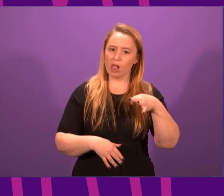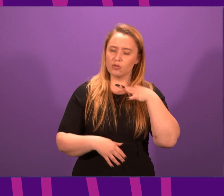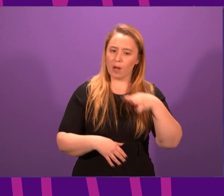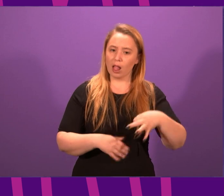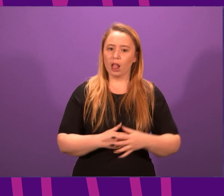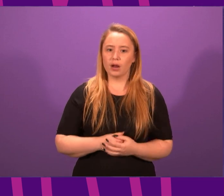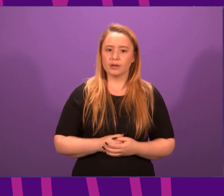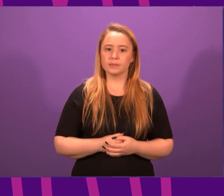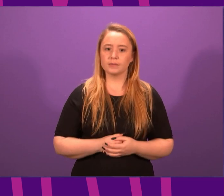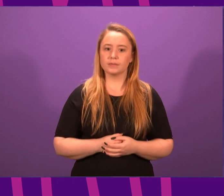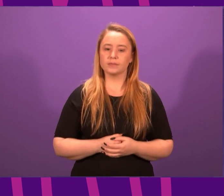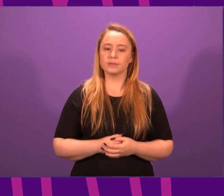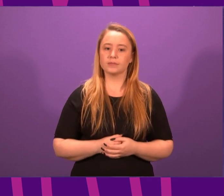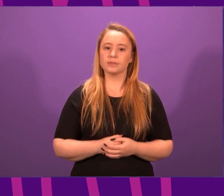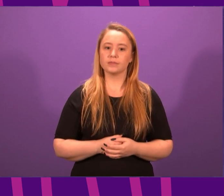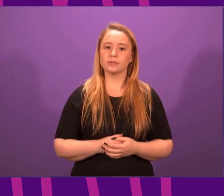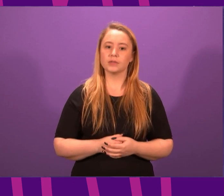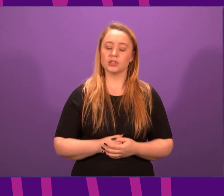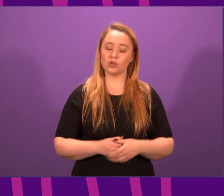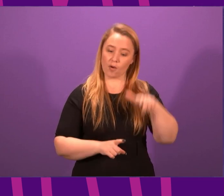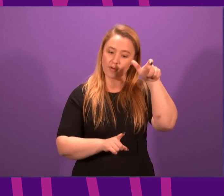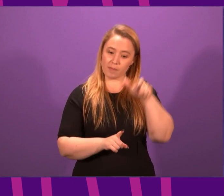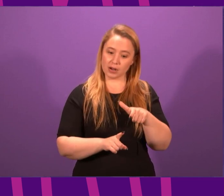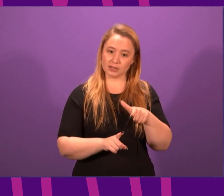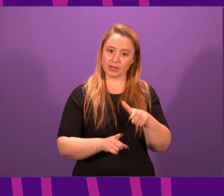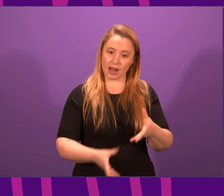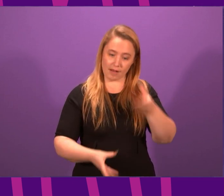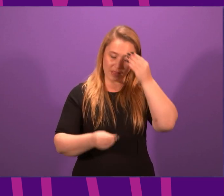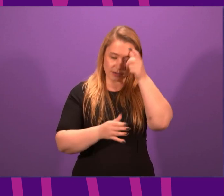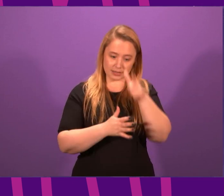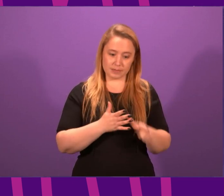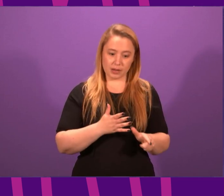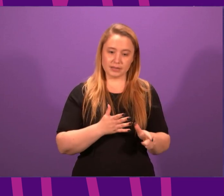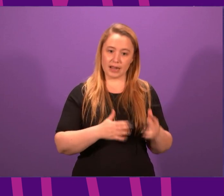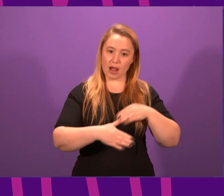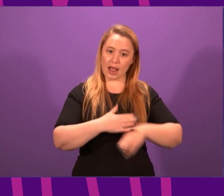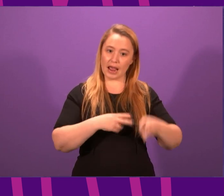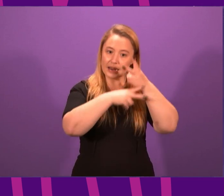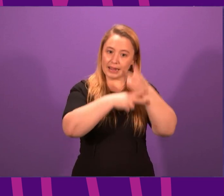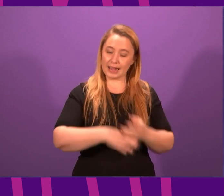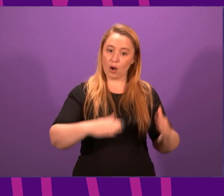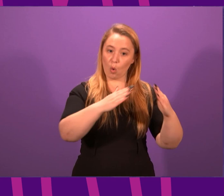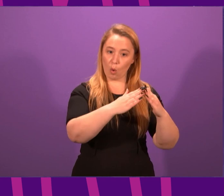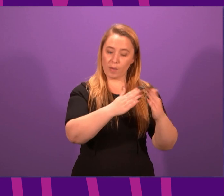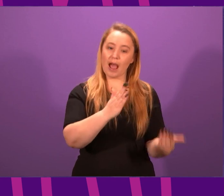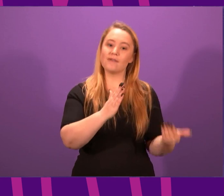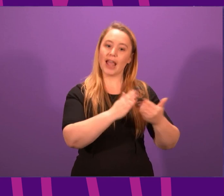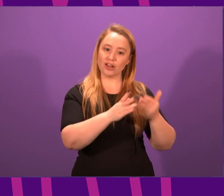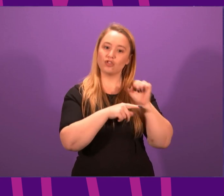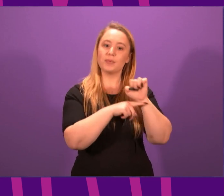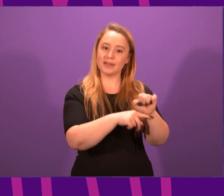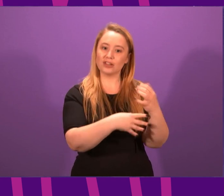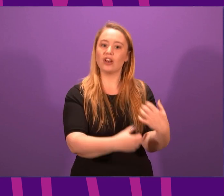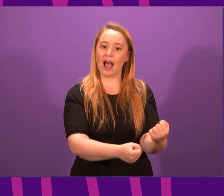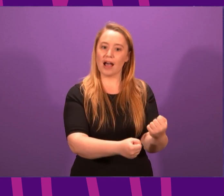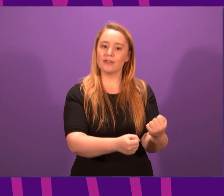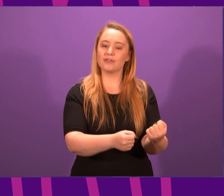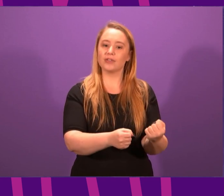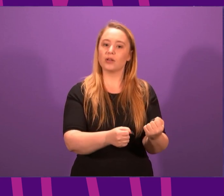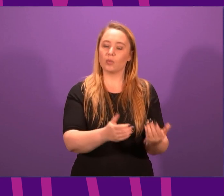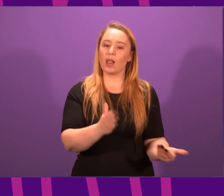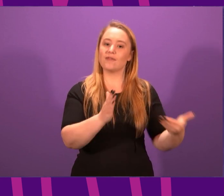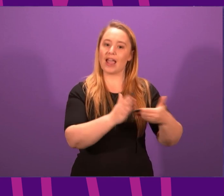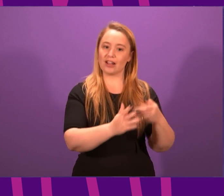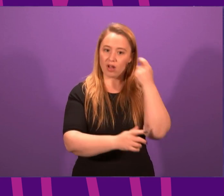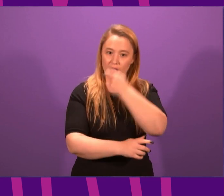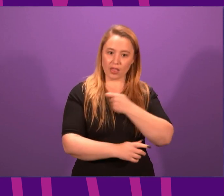COVID-19. If people with a learning disability live in a care home, they will have the additional protection that comes from asymptomatic testing